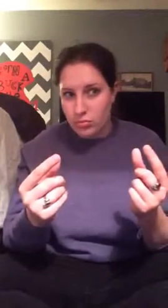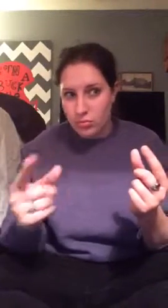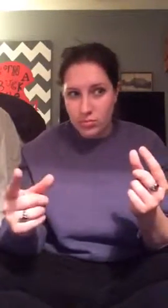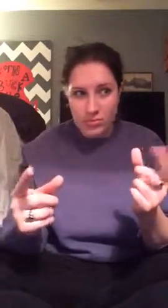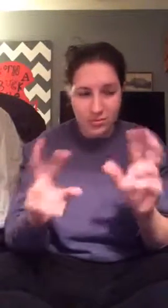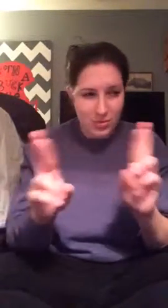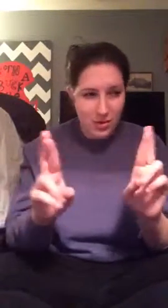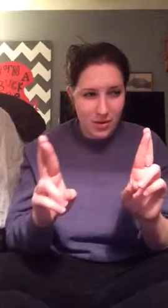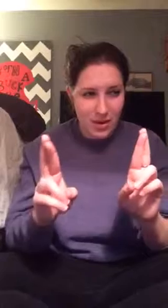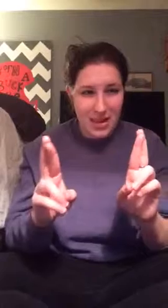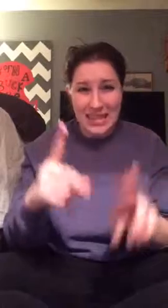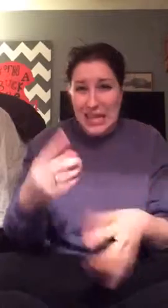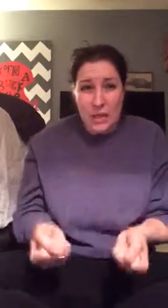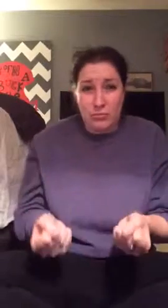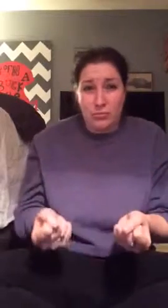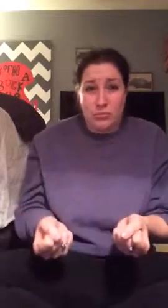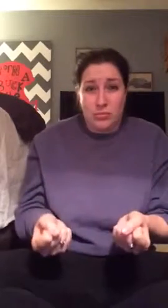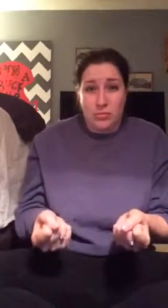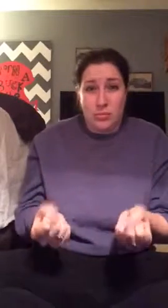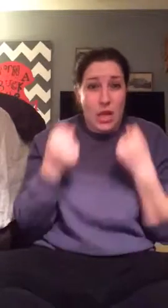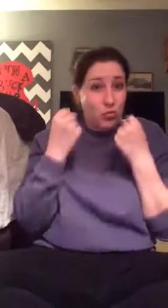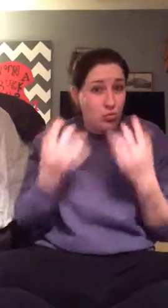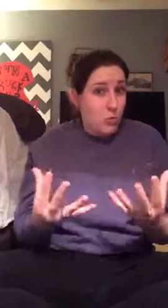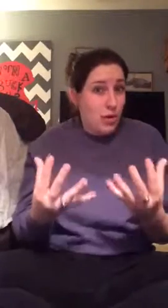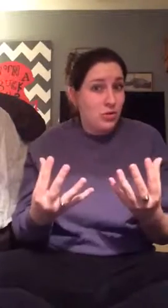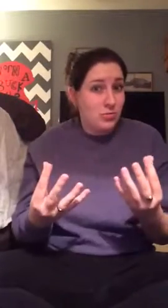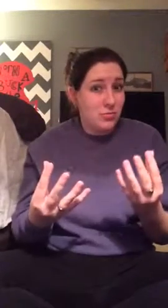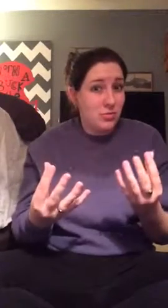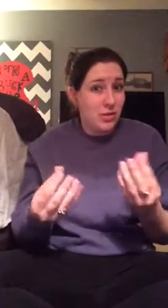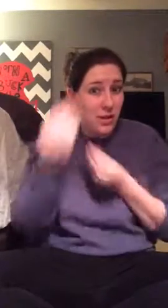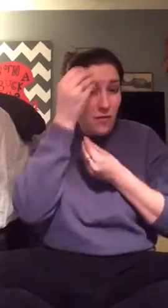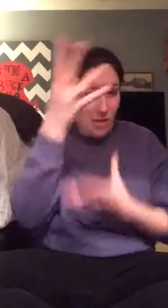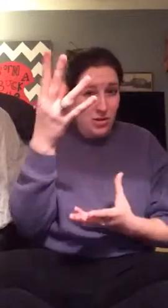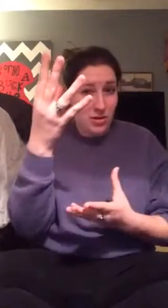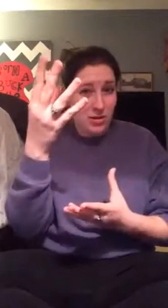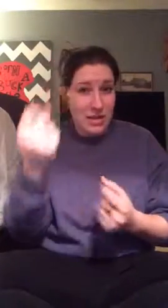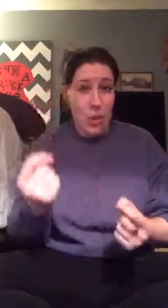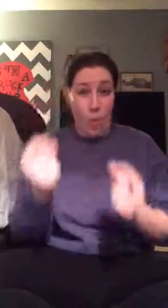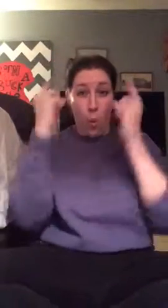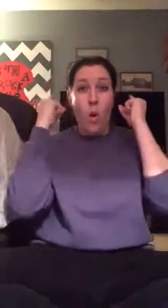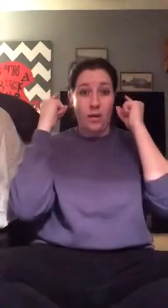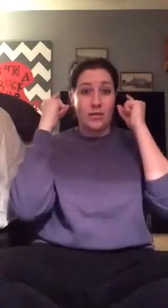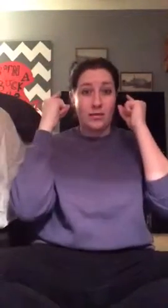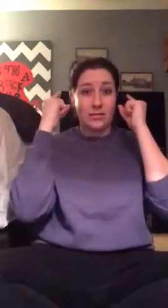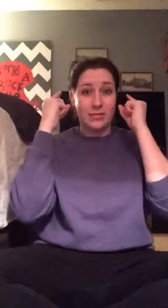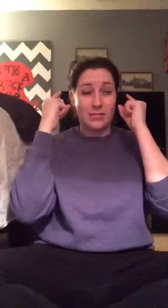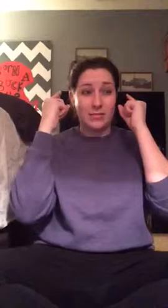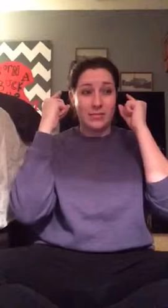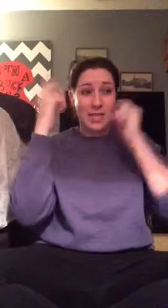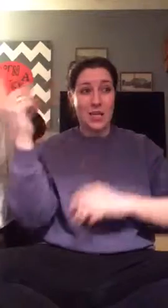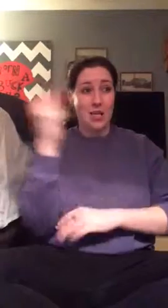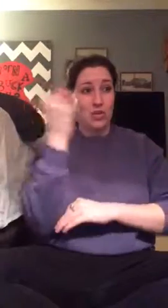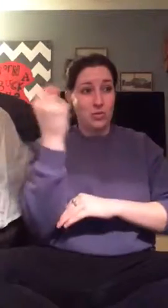Is it too much information? You saturated? A little bit? Because it's Tuesday after spring break? Okay, I'll leave you guys early.